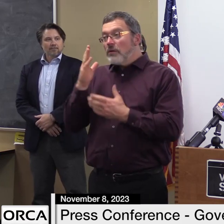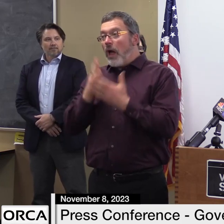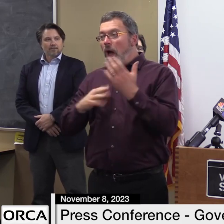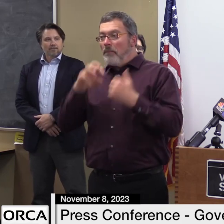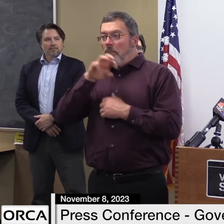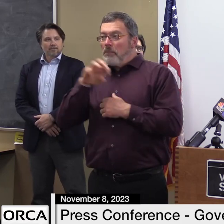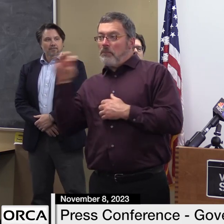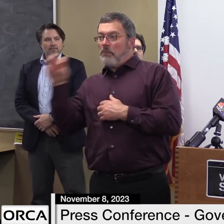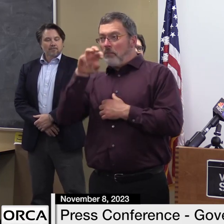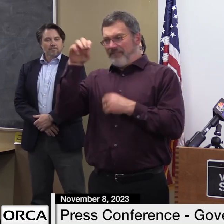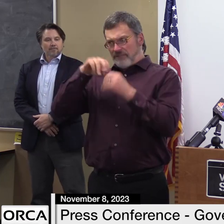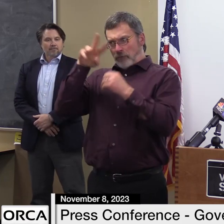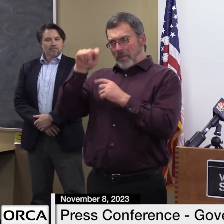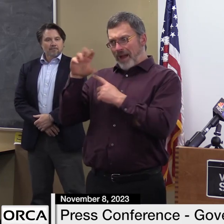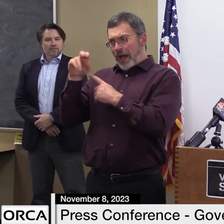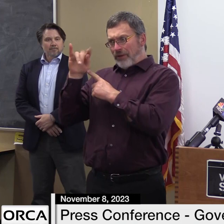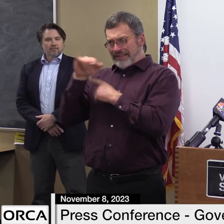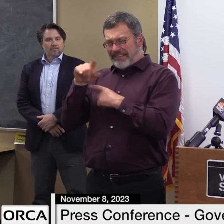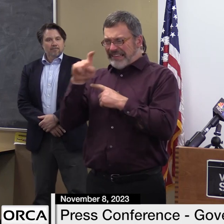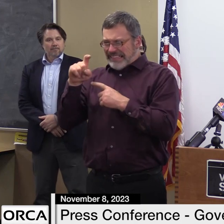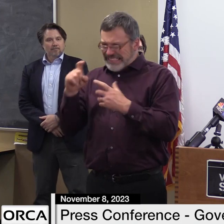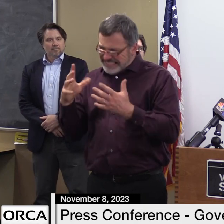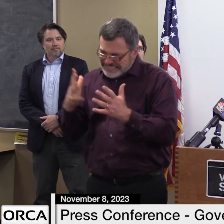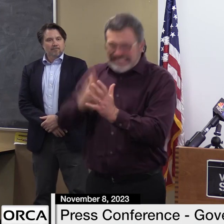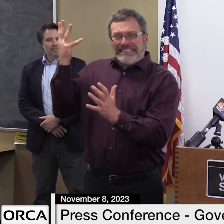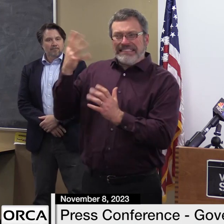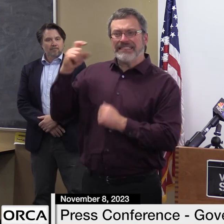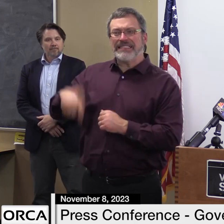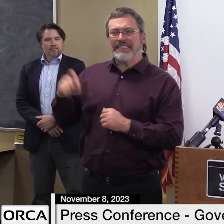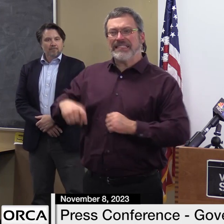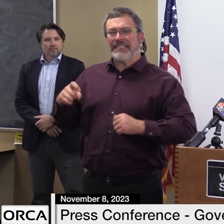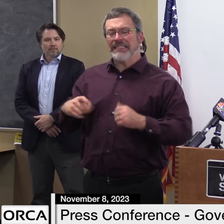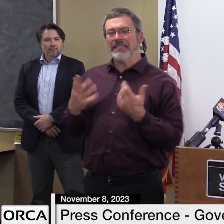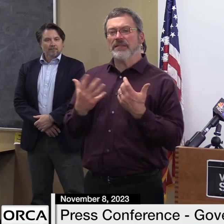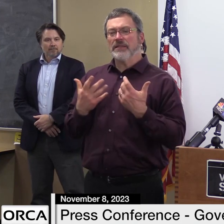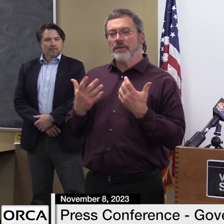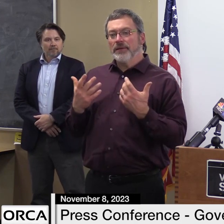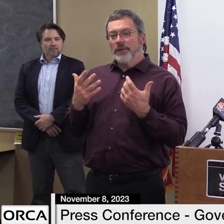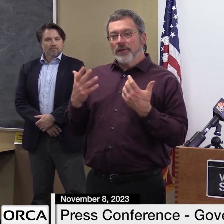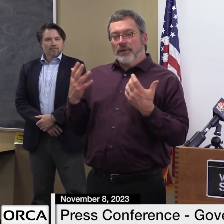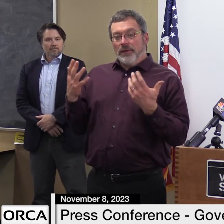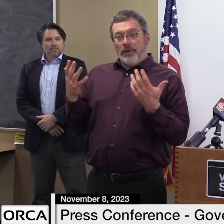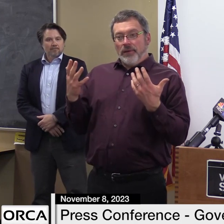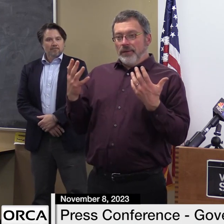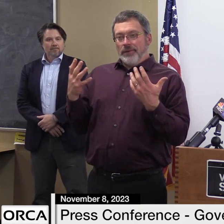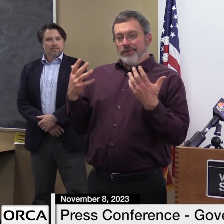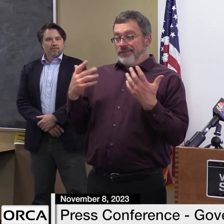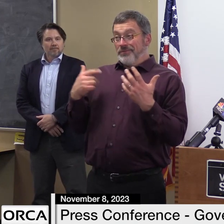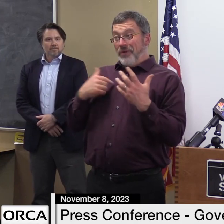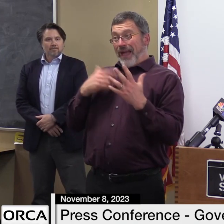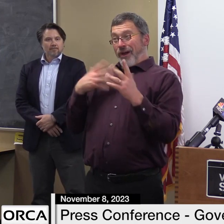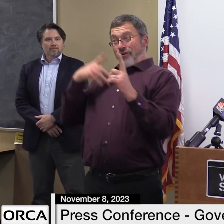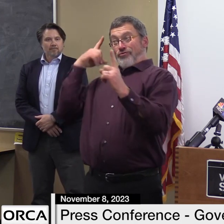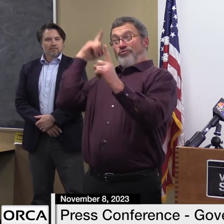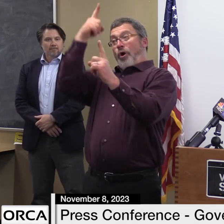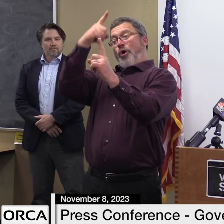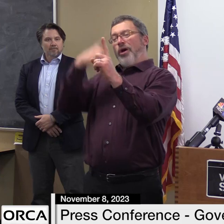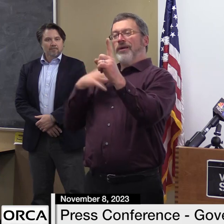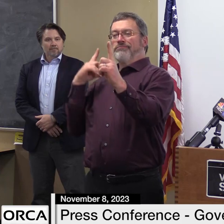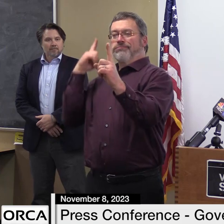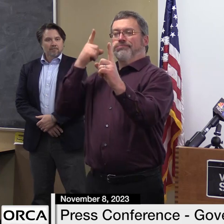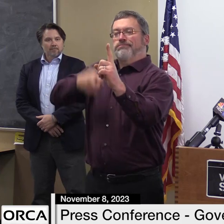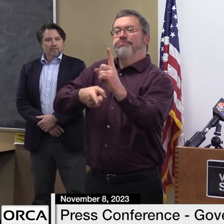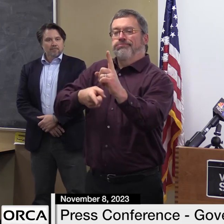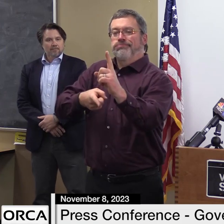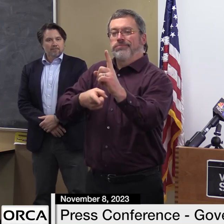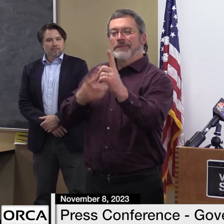Unfortunately, at the present rate, we won't come close to this type of building, even with record spending. What that